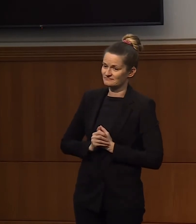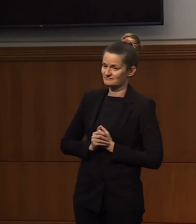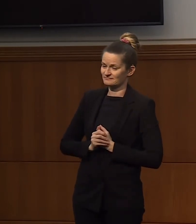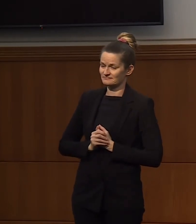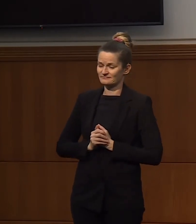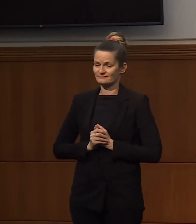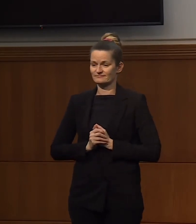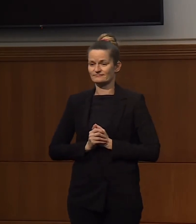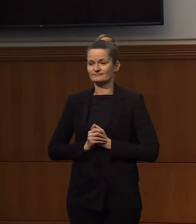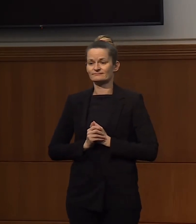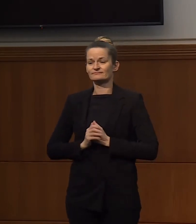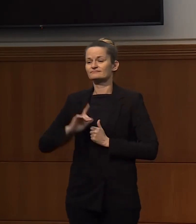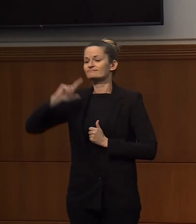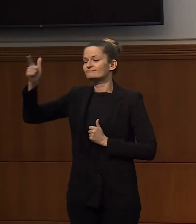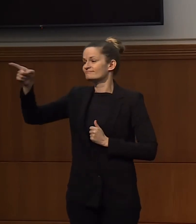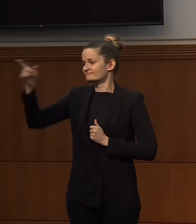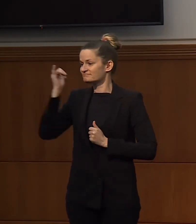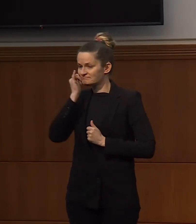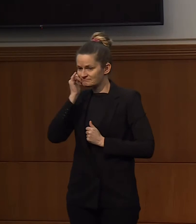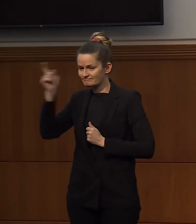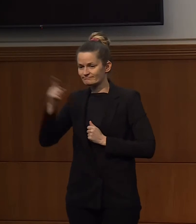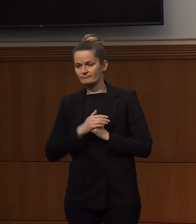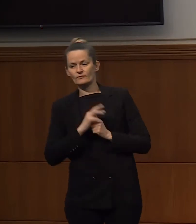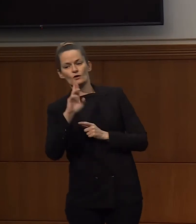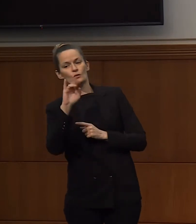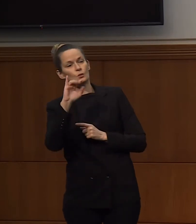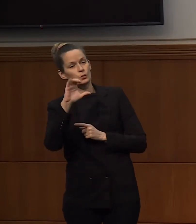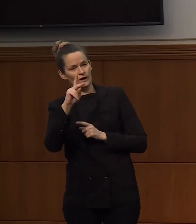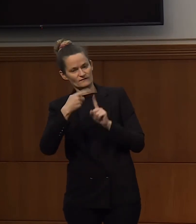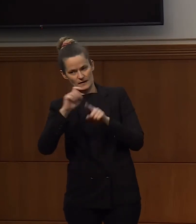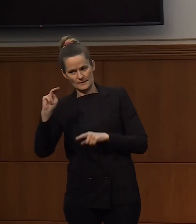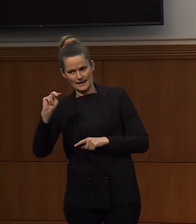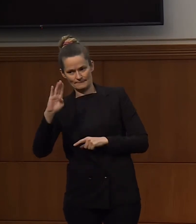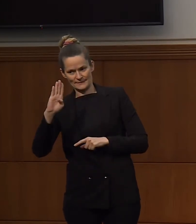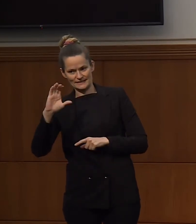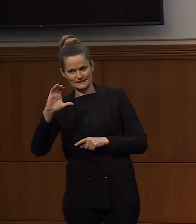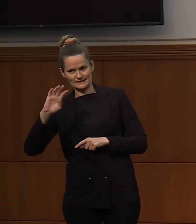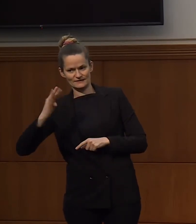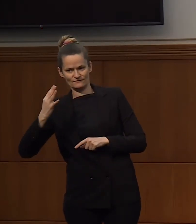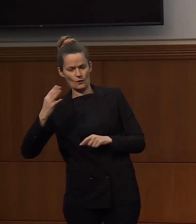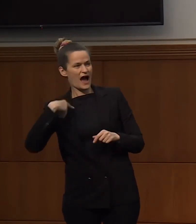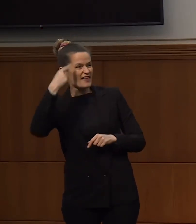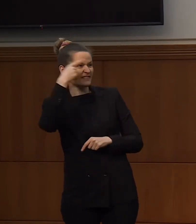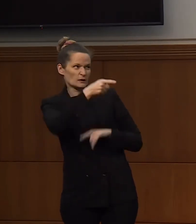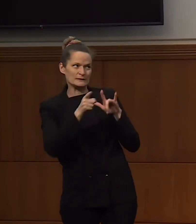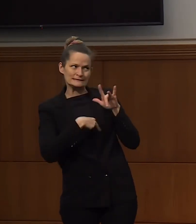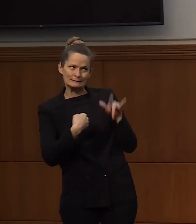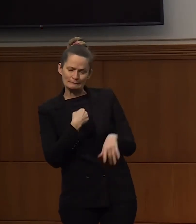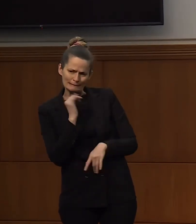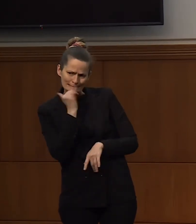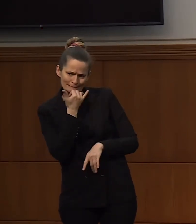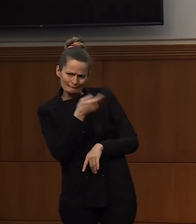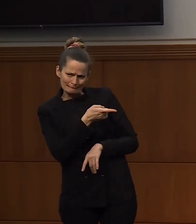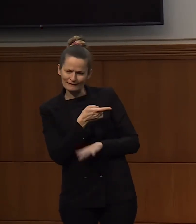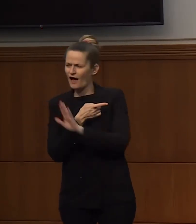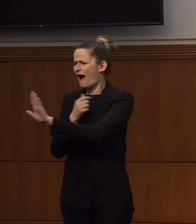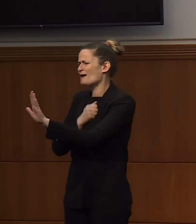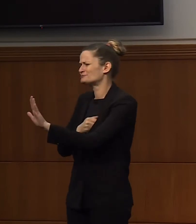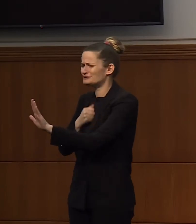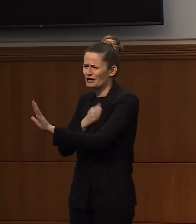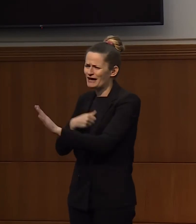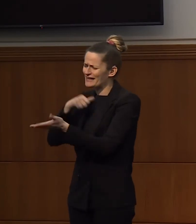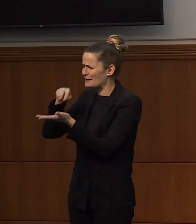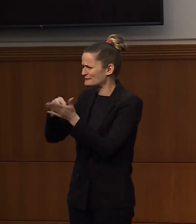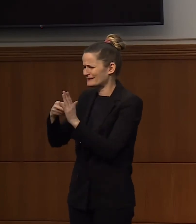Hey, this is Rick. This is Rick with NBC4. I think you skipped over me. Yeah, I don't think I have your correct number. That's okay. No